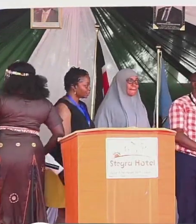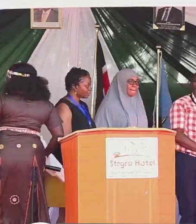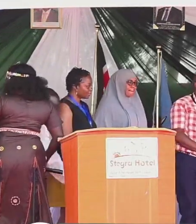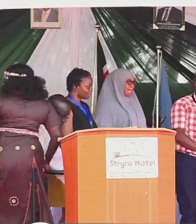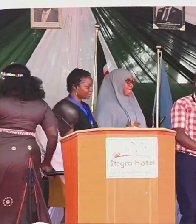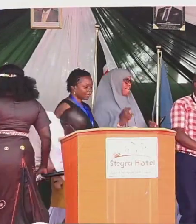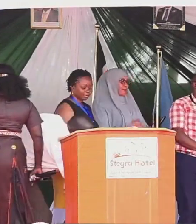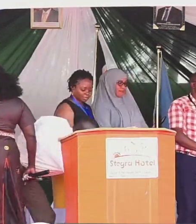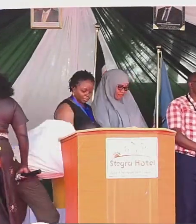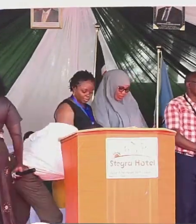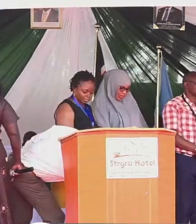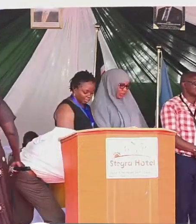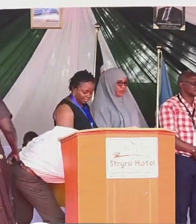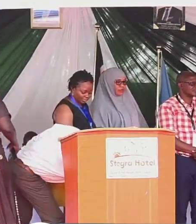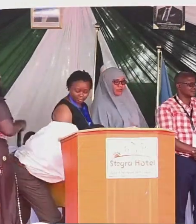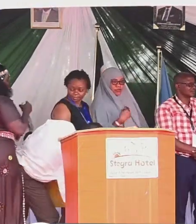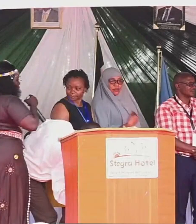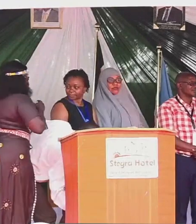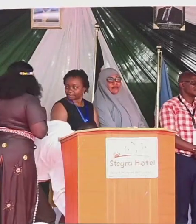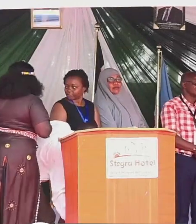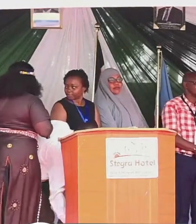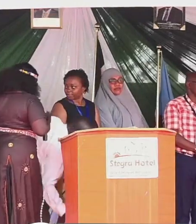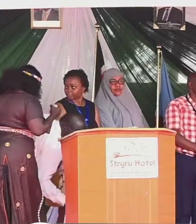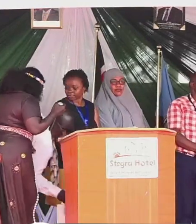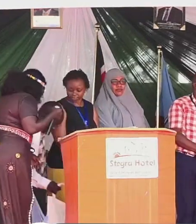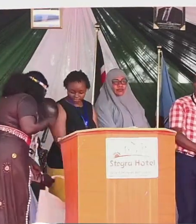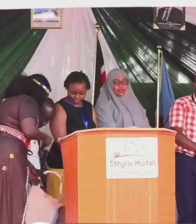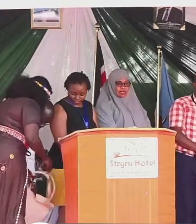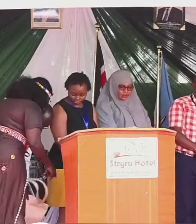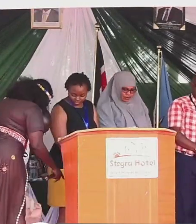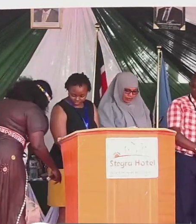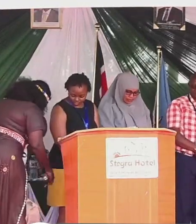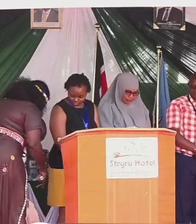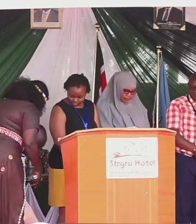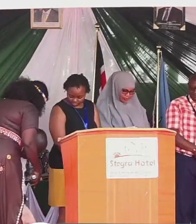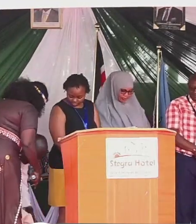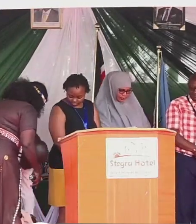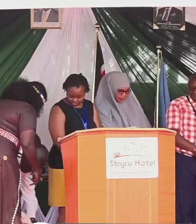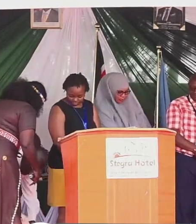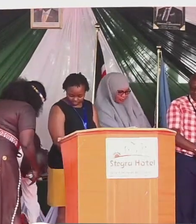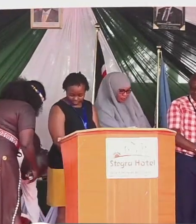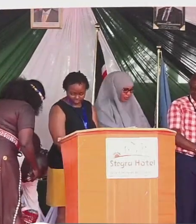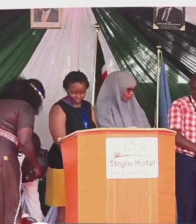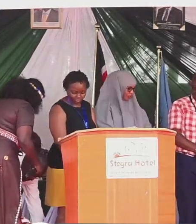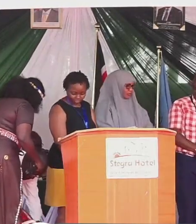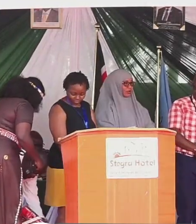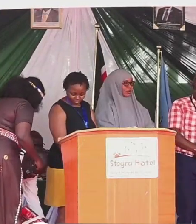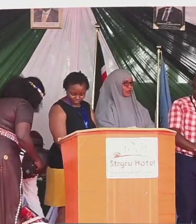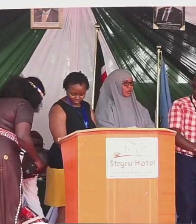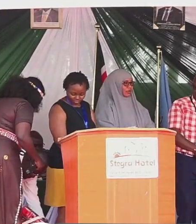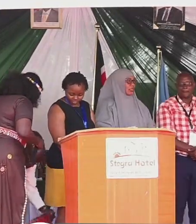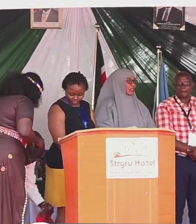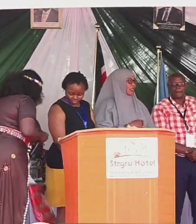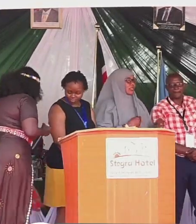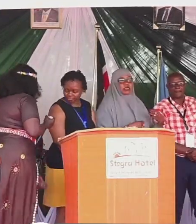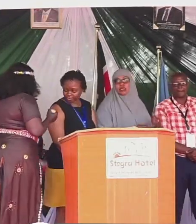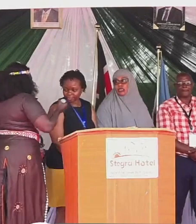body. I love you, my baby. Please. Come back, you love